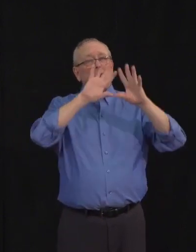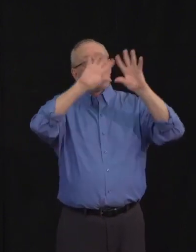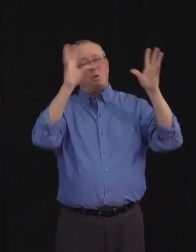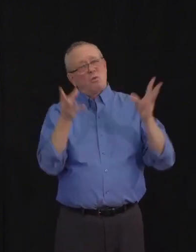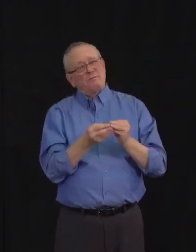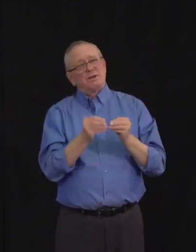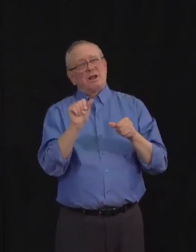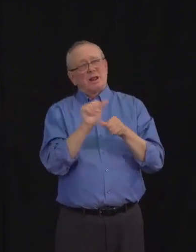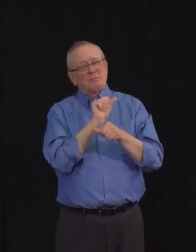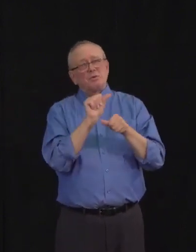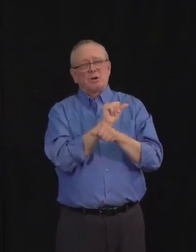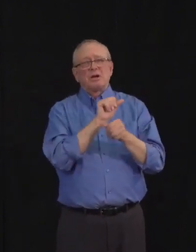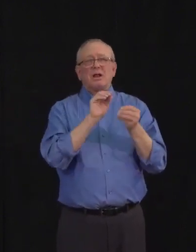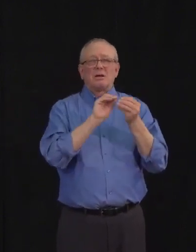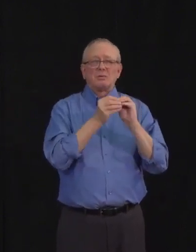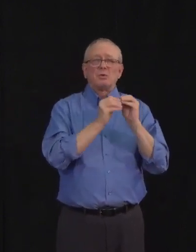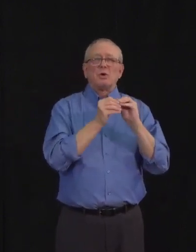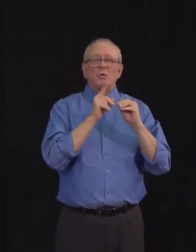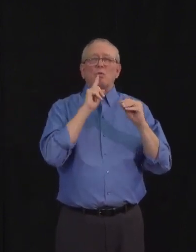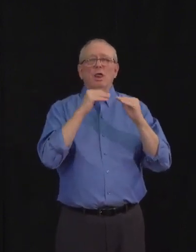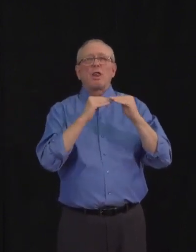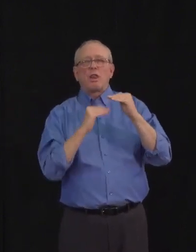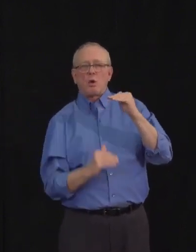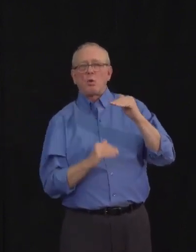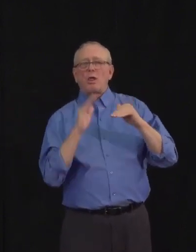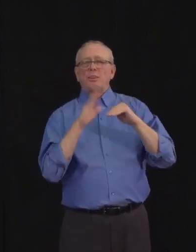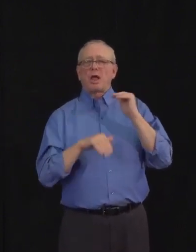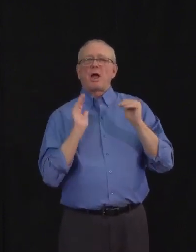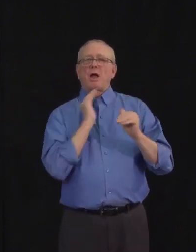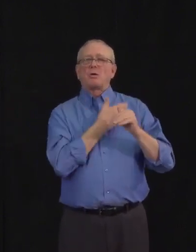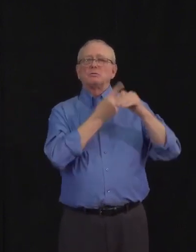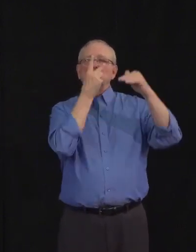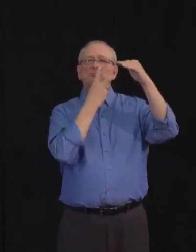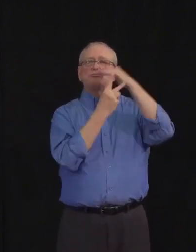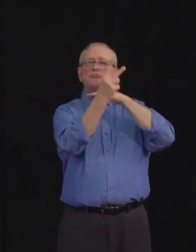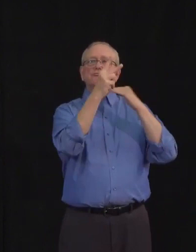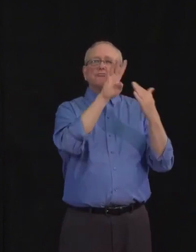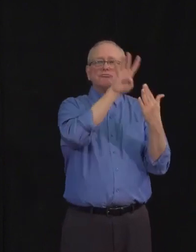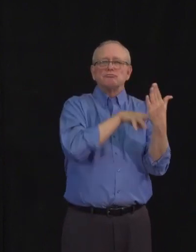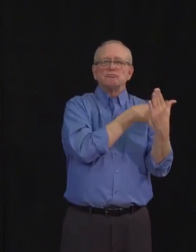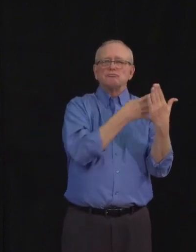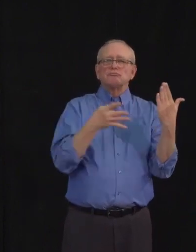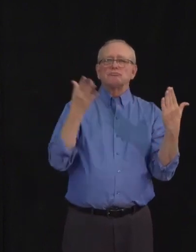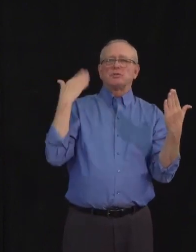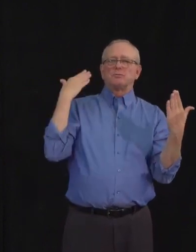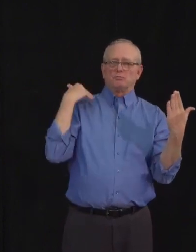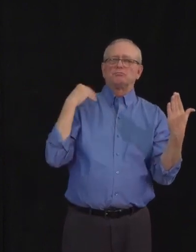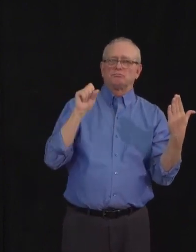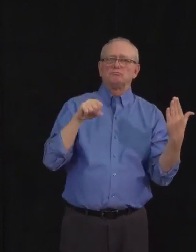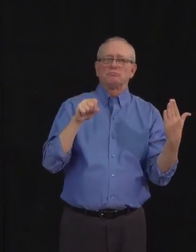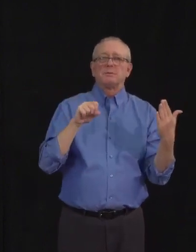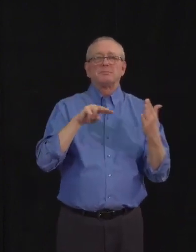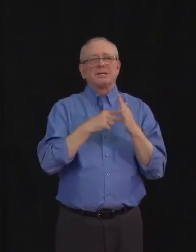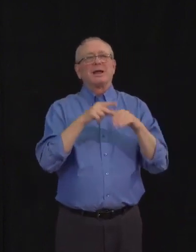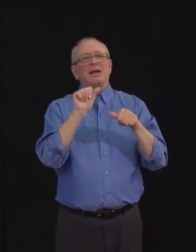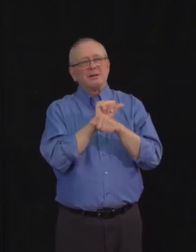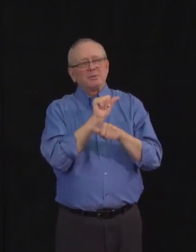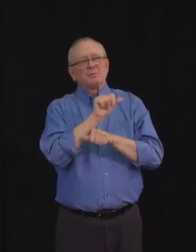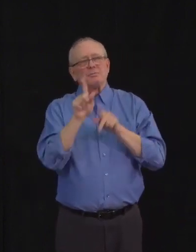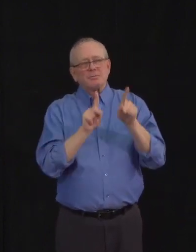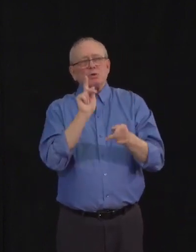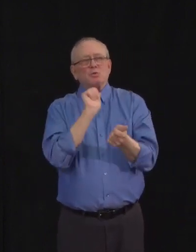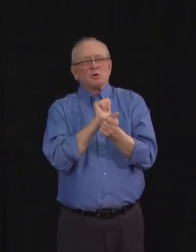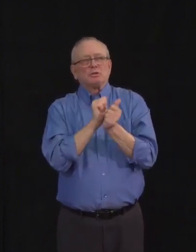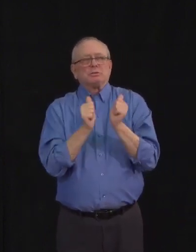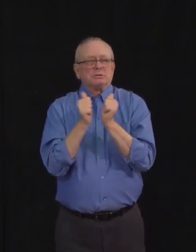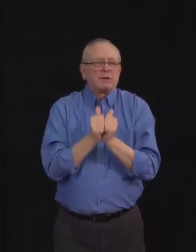the modelling had suggested. So that's the combined effort of all Albertans but we're also seeing in some other